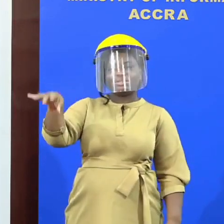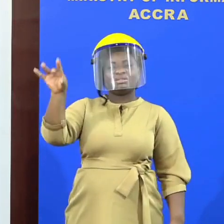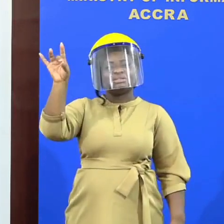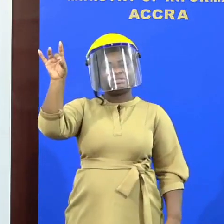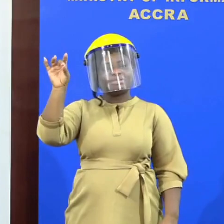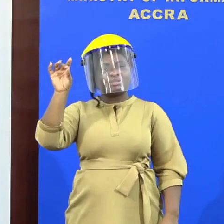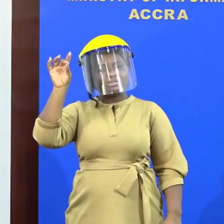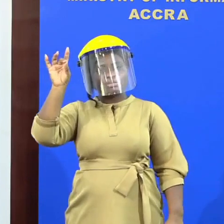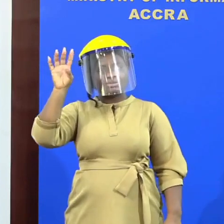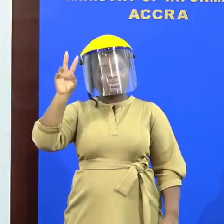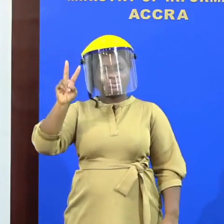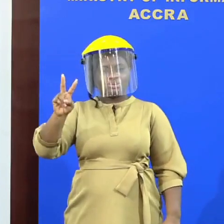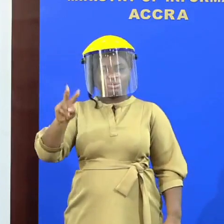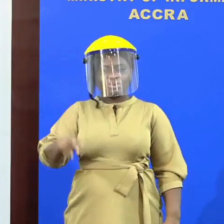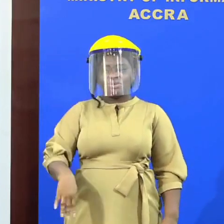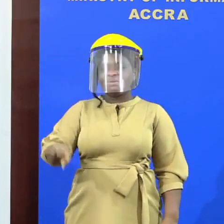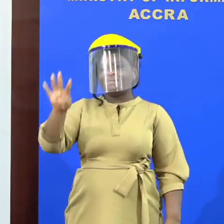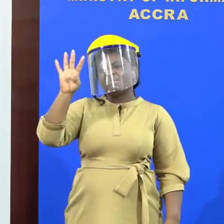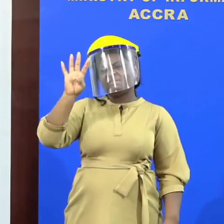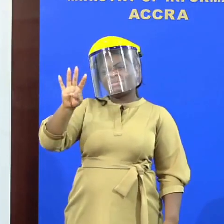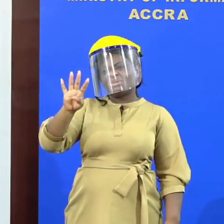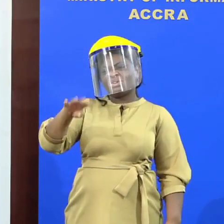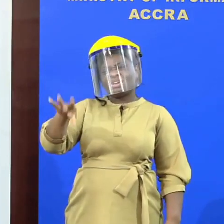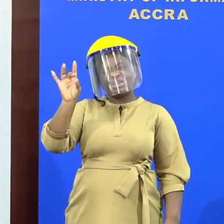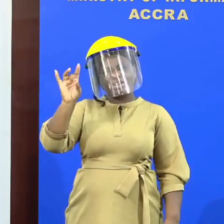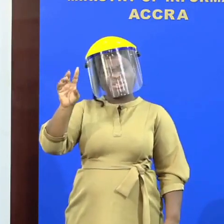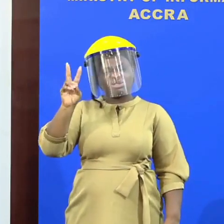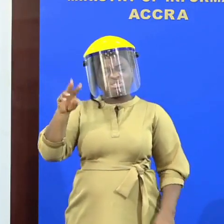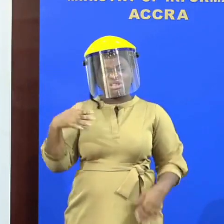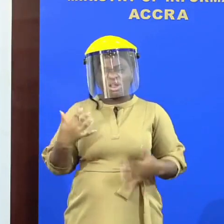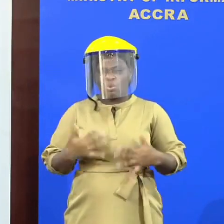482 so far, 82.